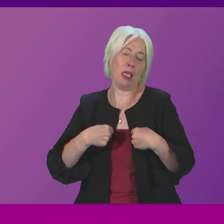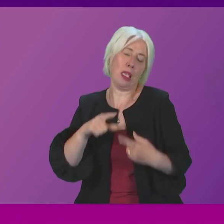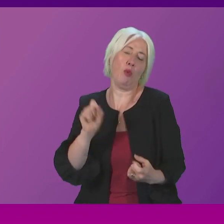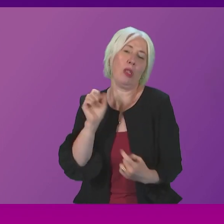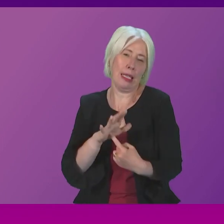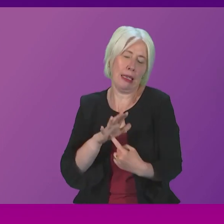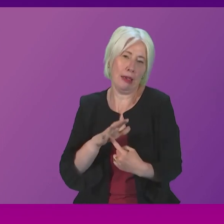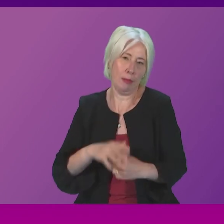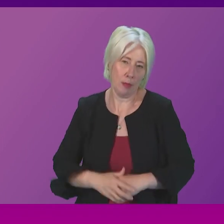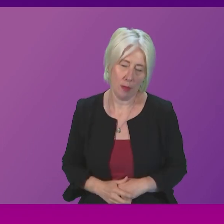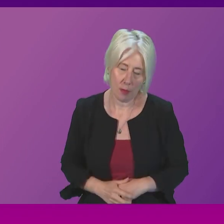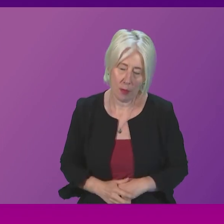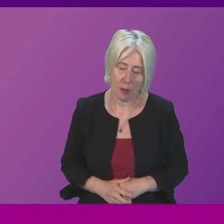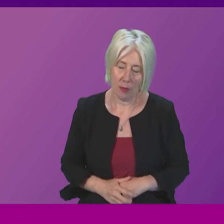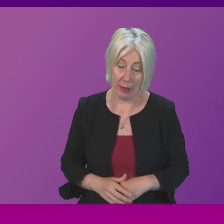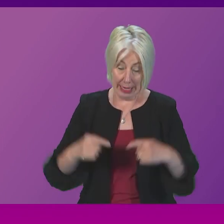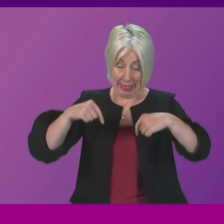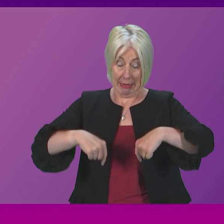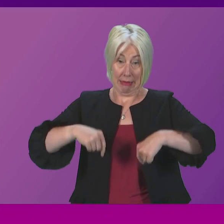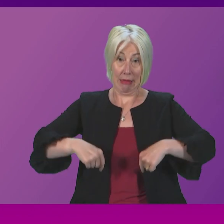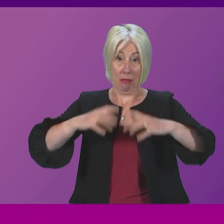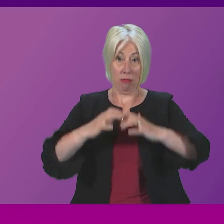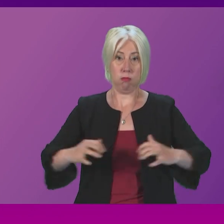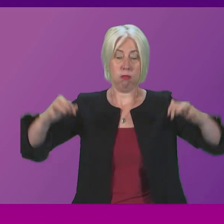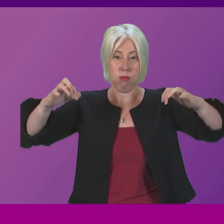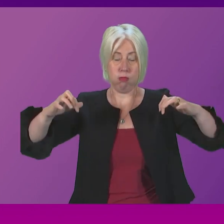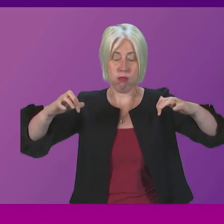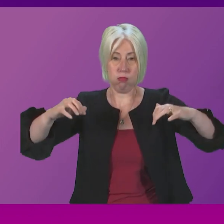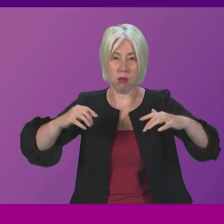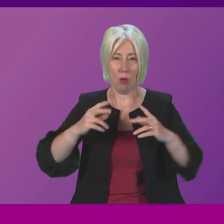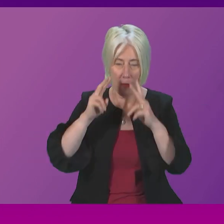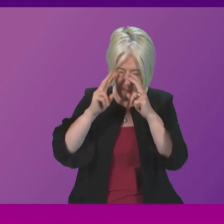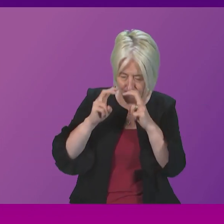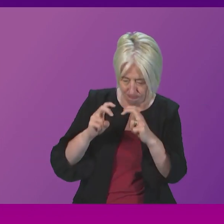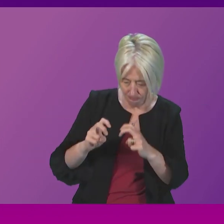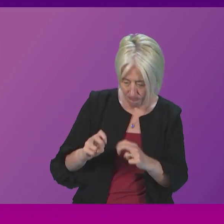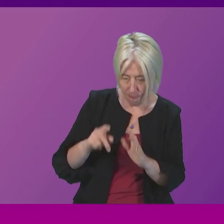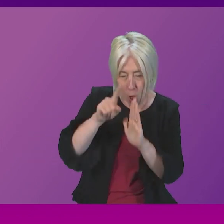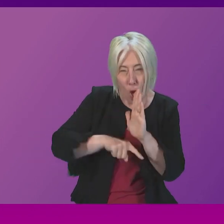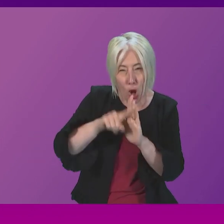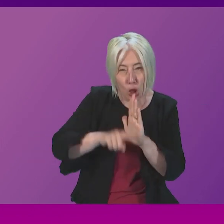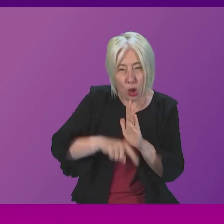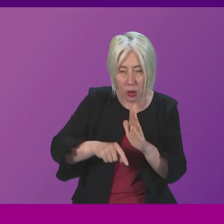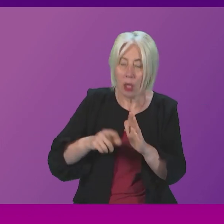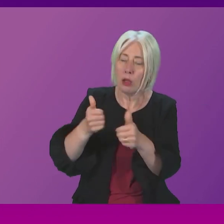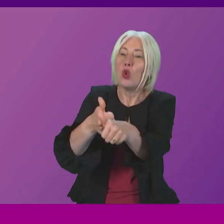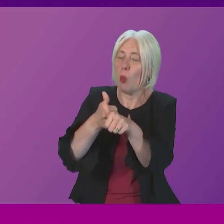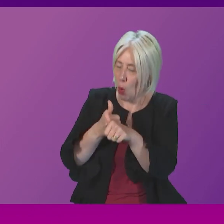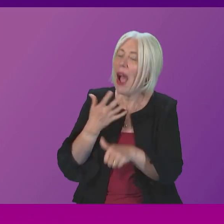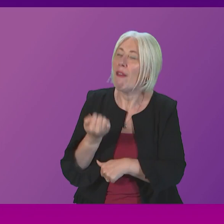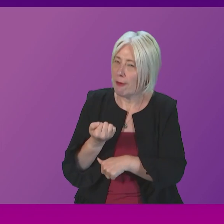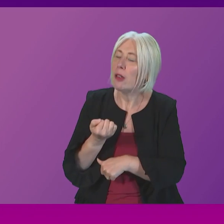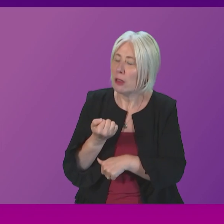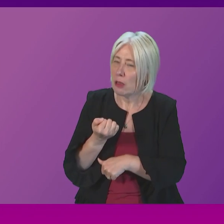vital. Within this place, within the Parliament, when we are scrutinising laws, we have support. We have